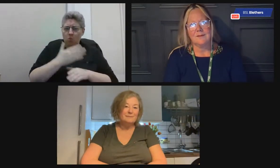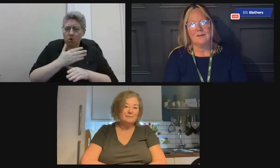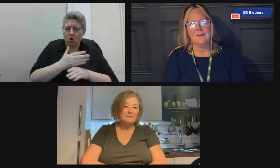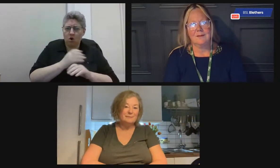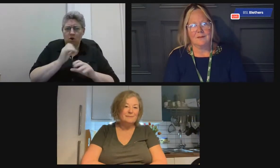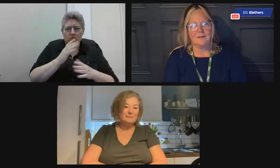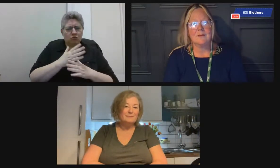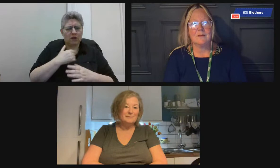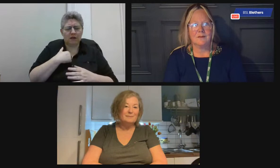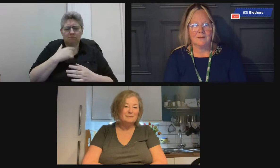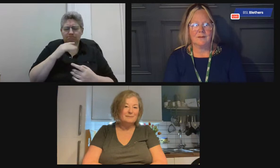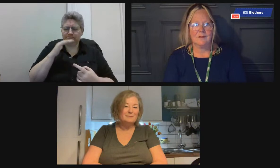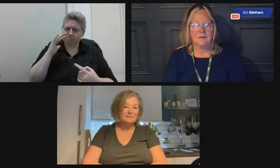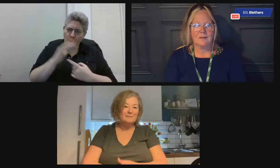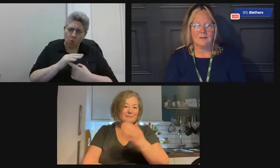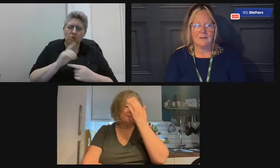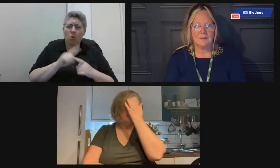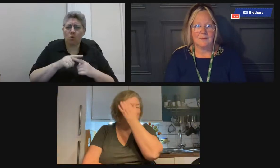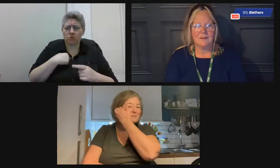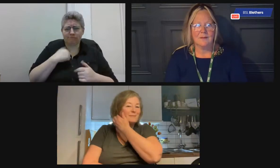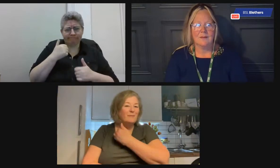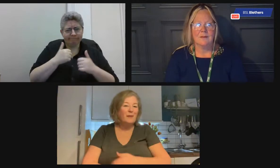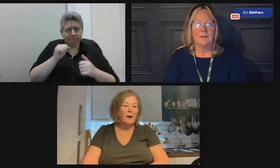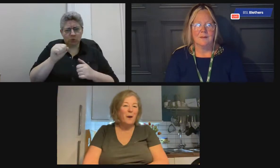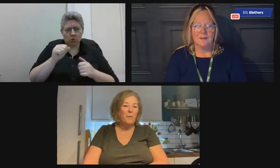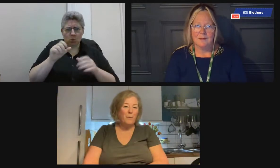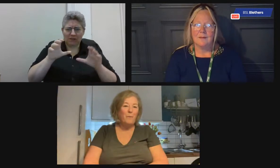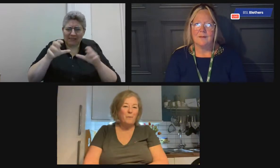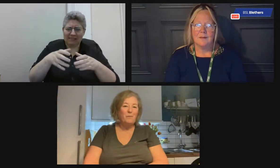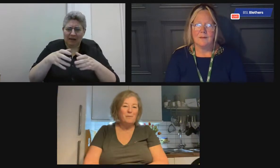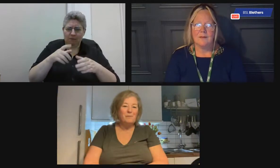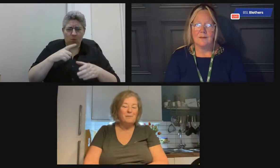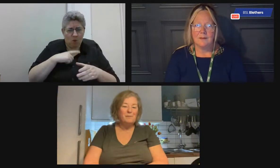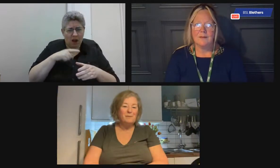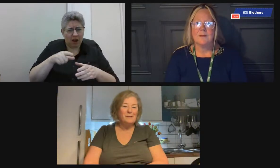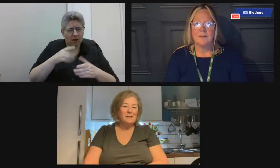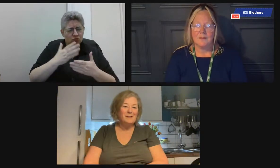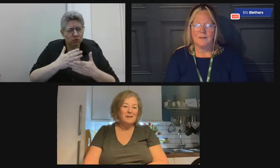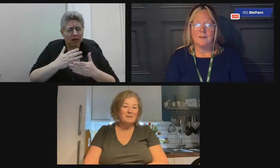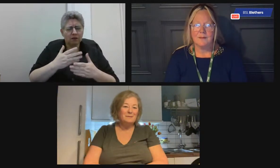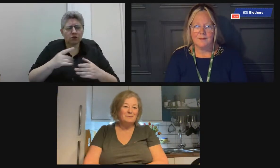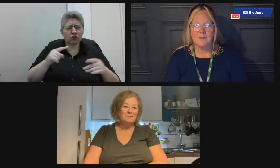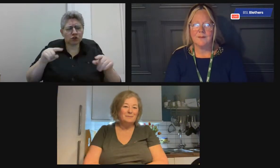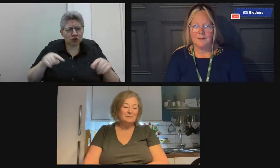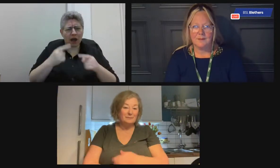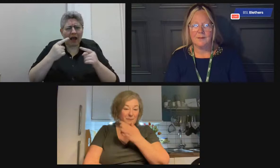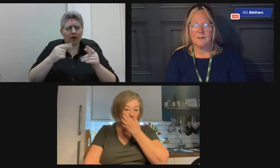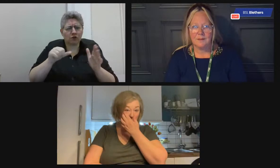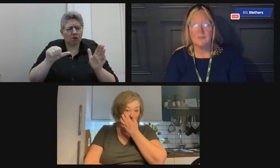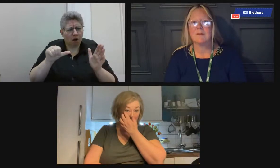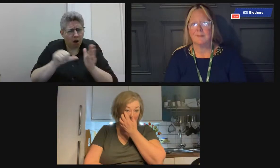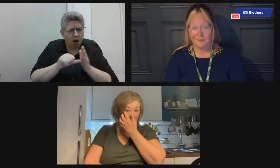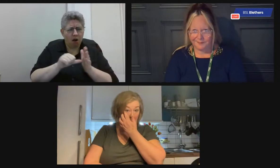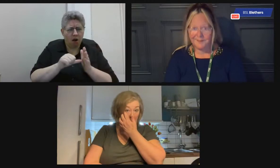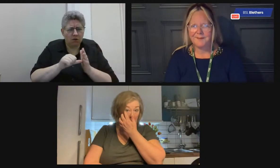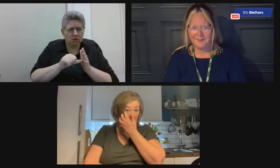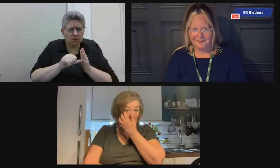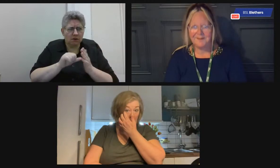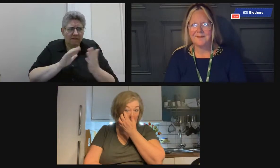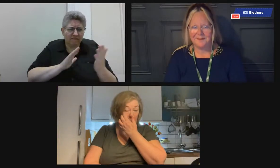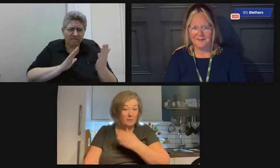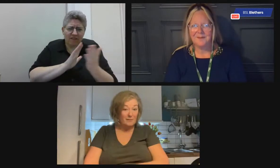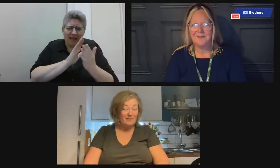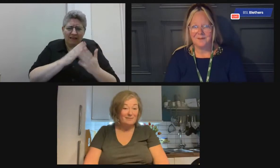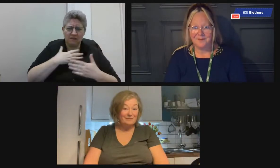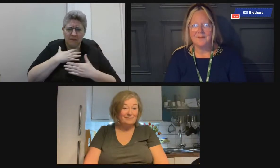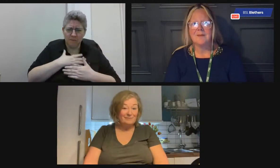story. And thank you, Nikki, for just sharing the important work that you and your team do. It's really